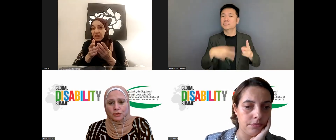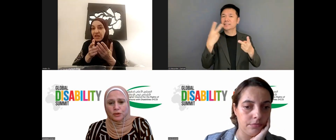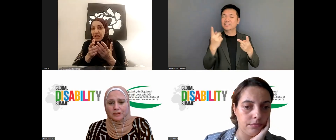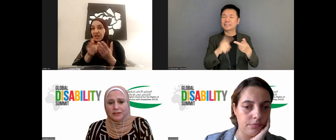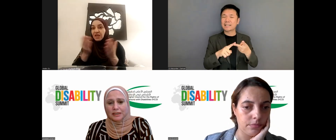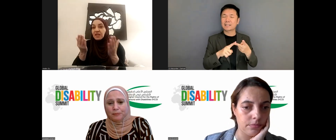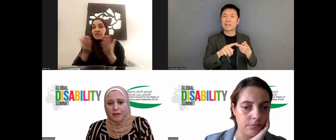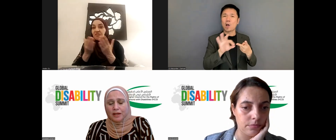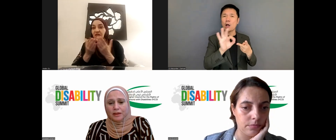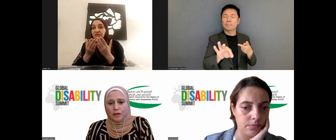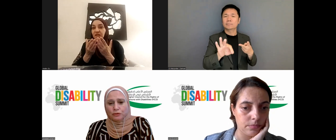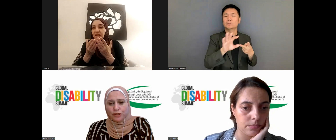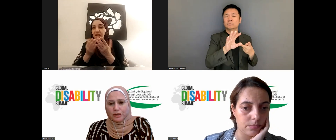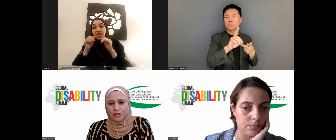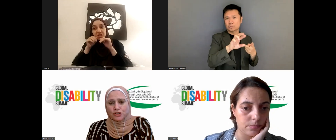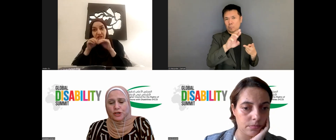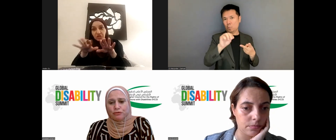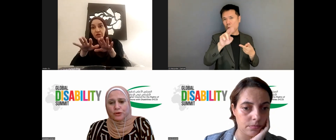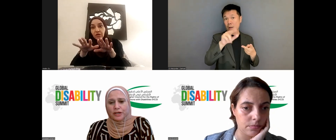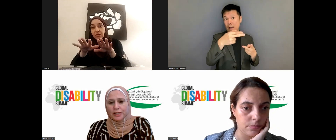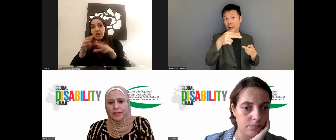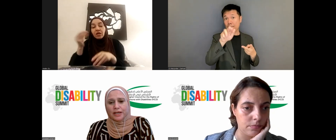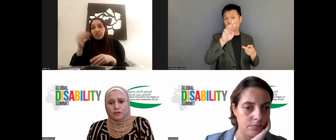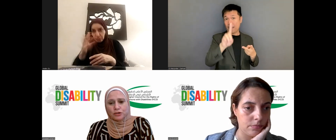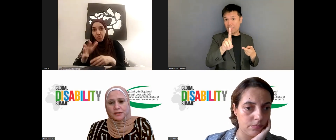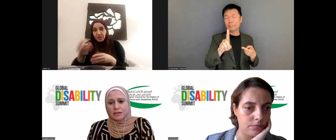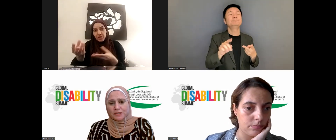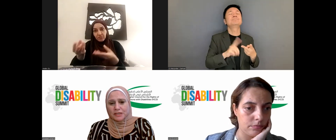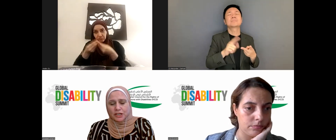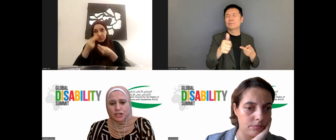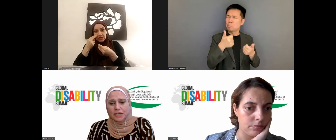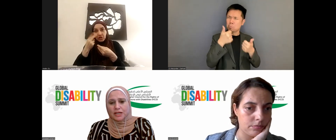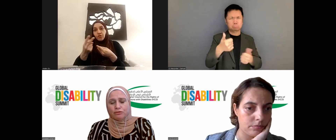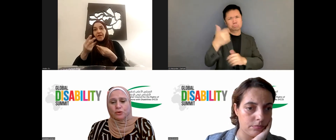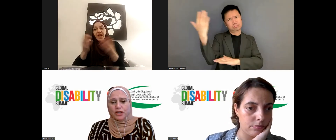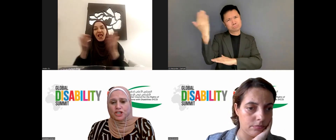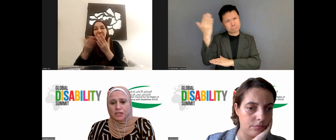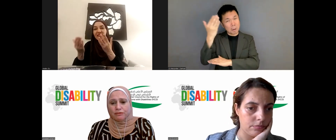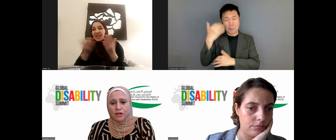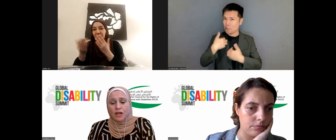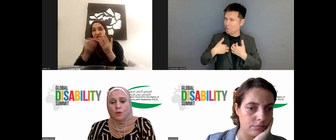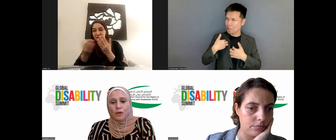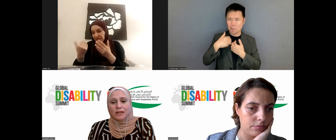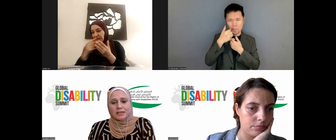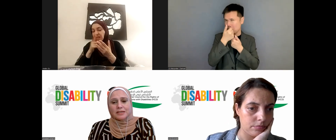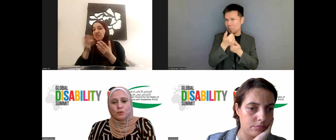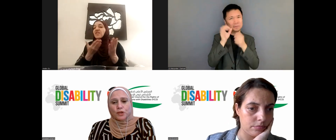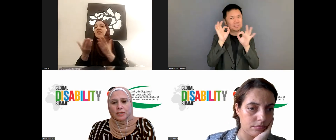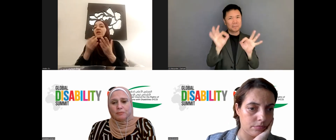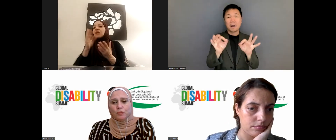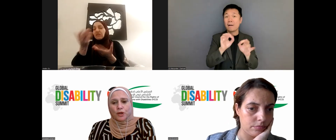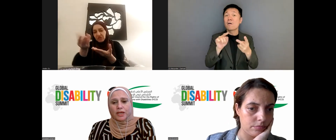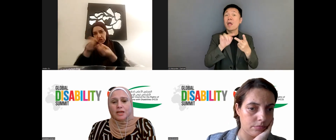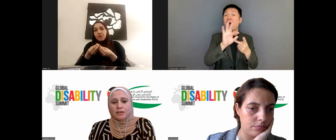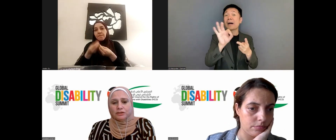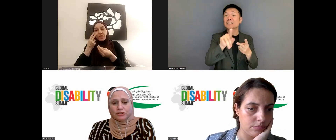also, Dr. Atiya. Thank you very much for the interesting presentation and for the initiative. Will this network